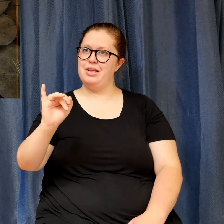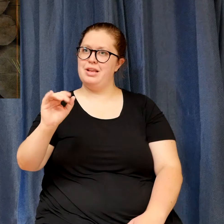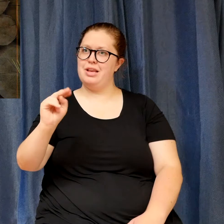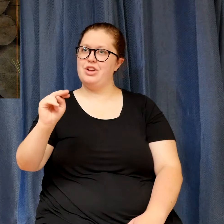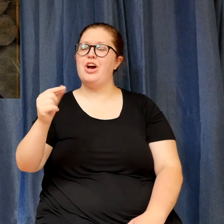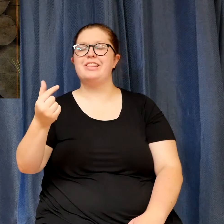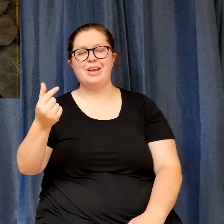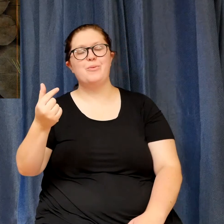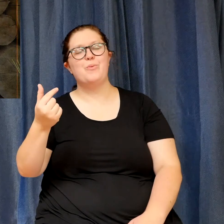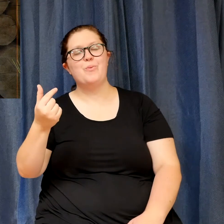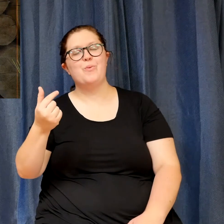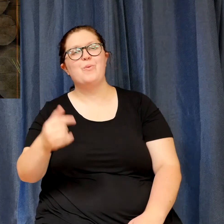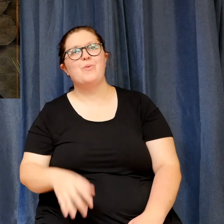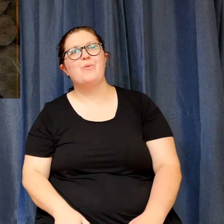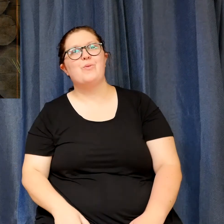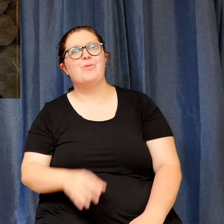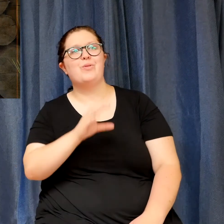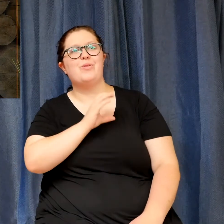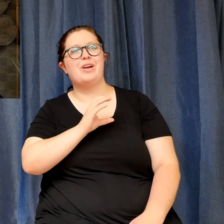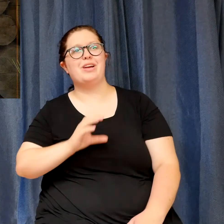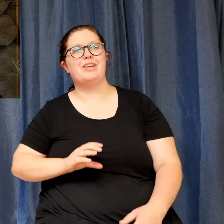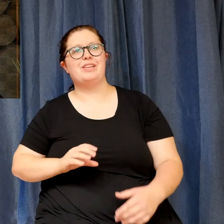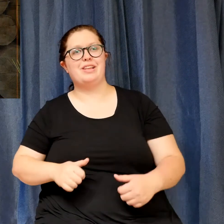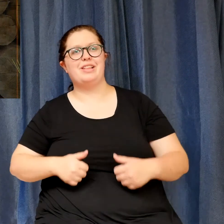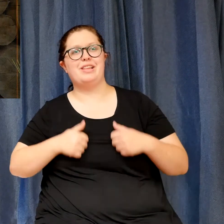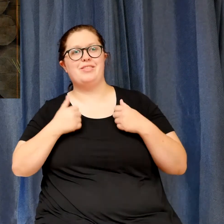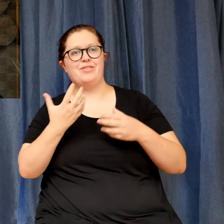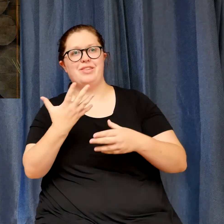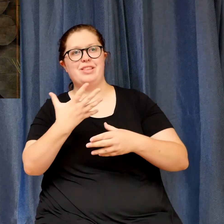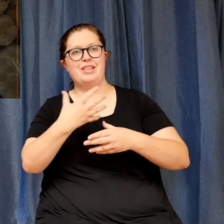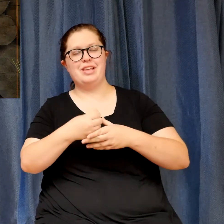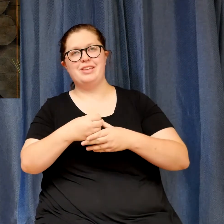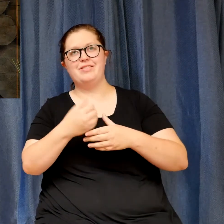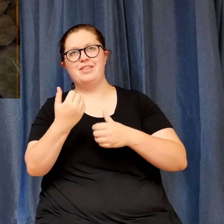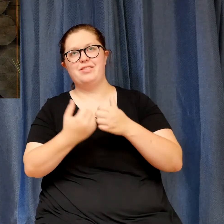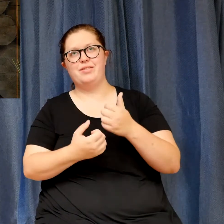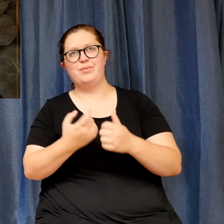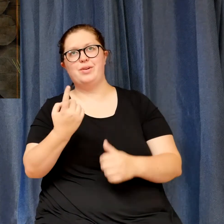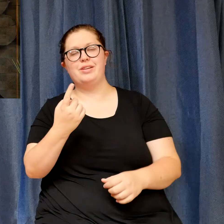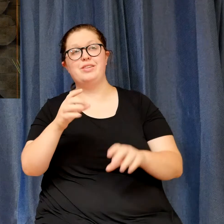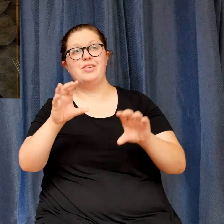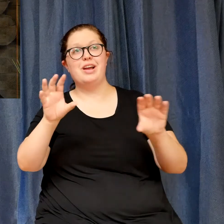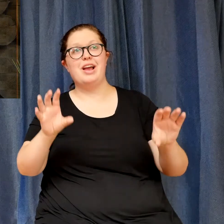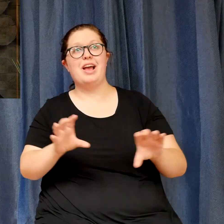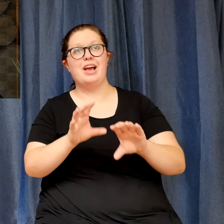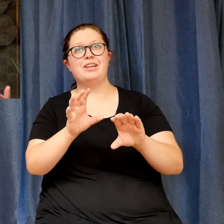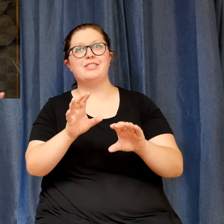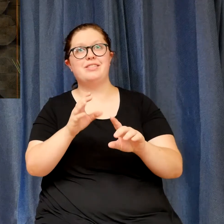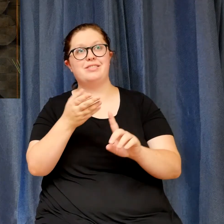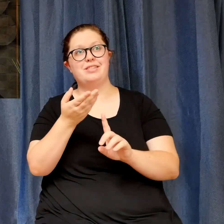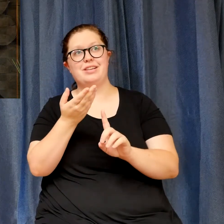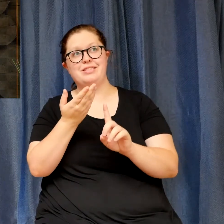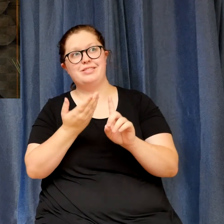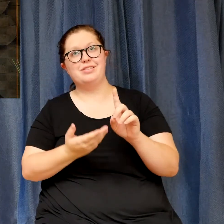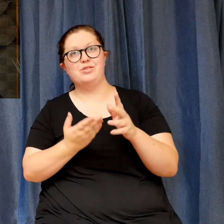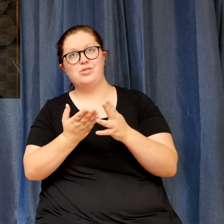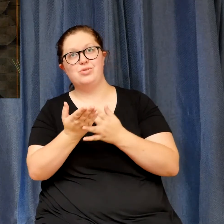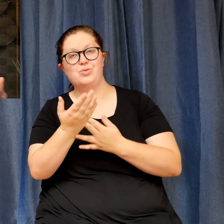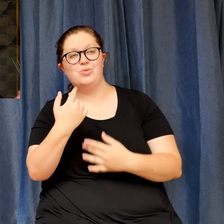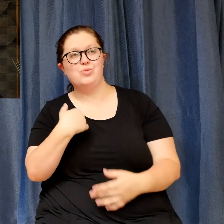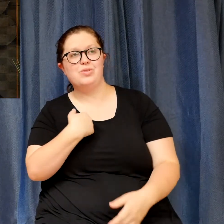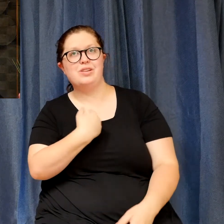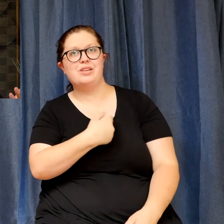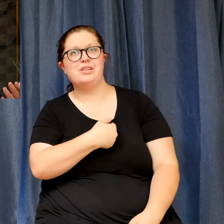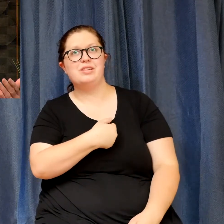name of that Christ that lives within each one of us, acts as us,